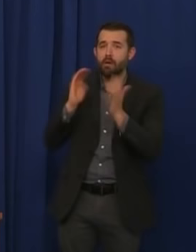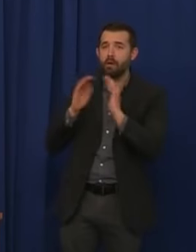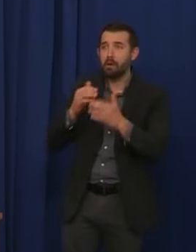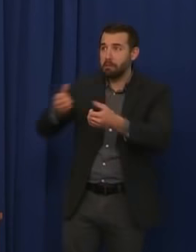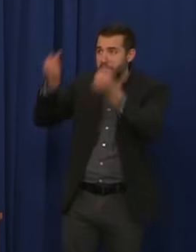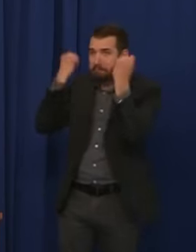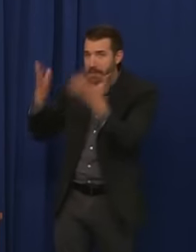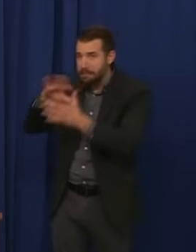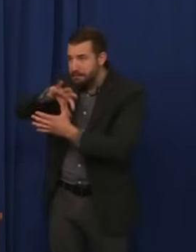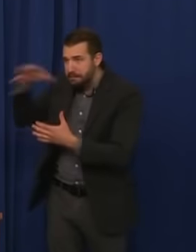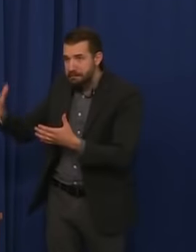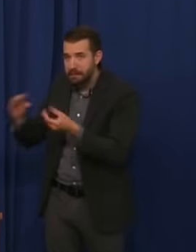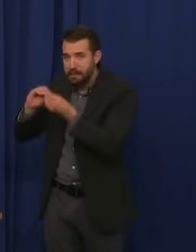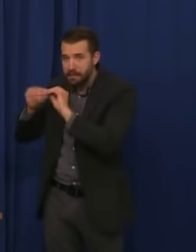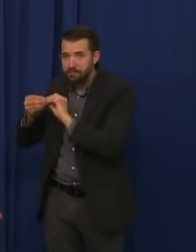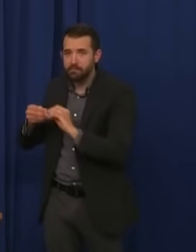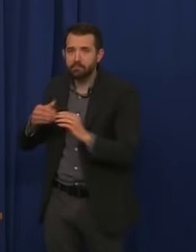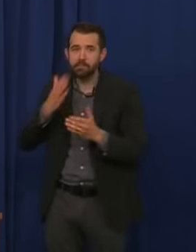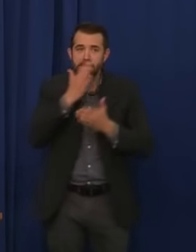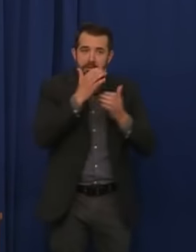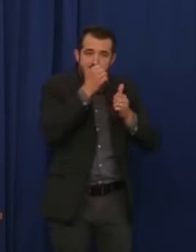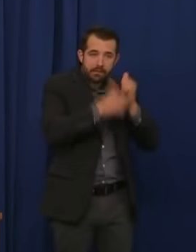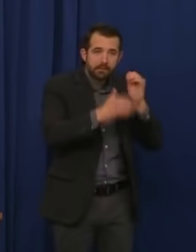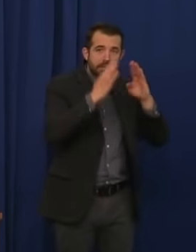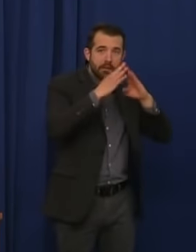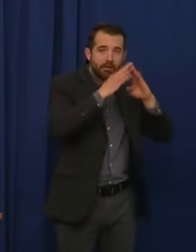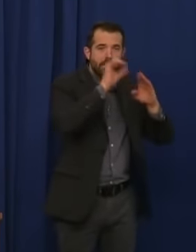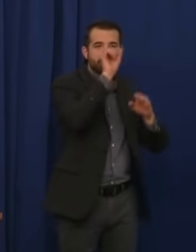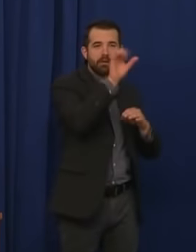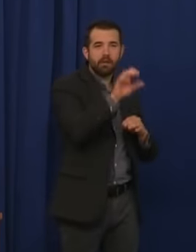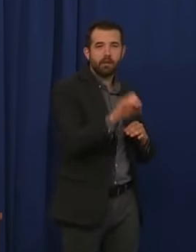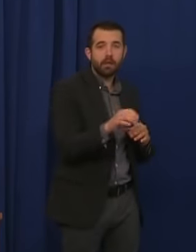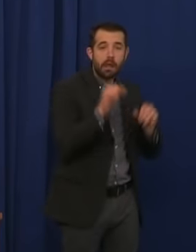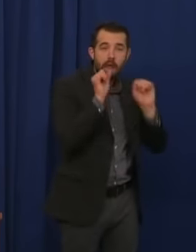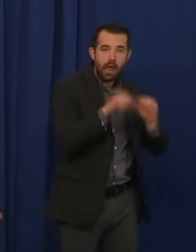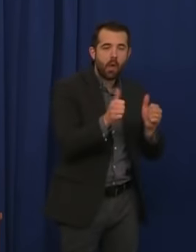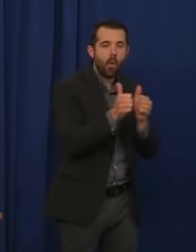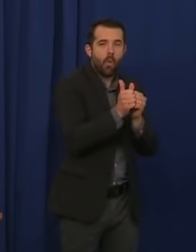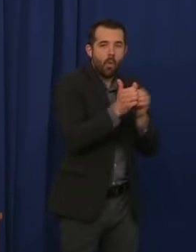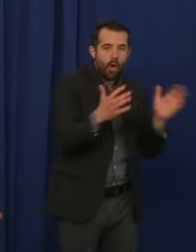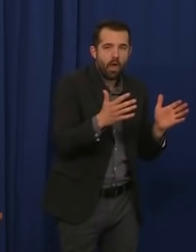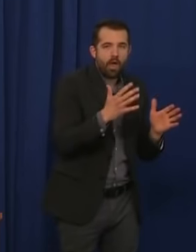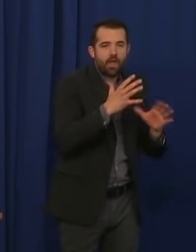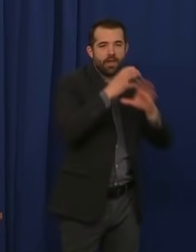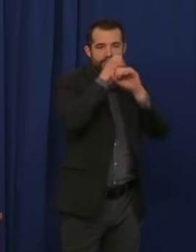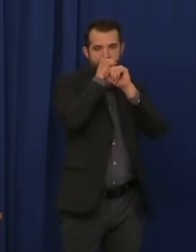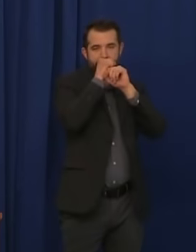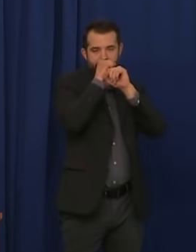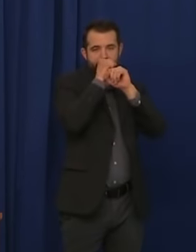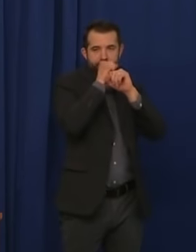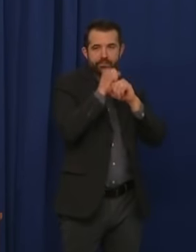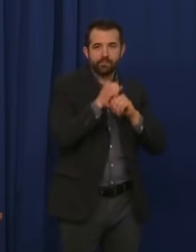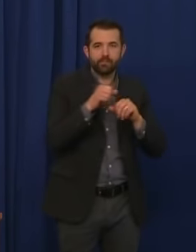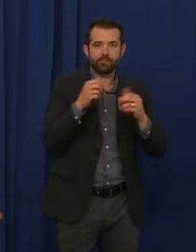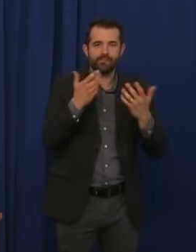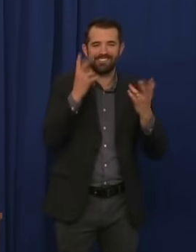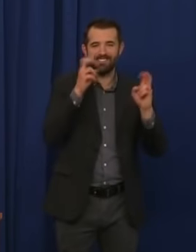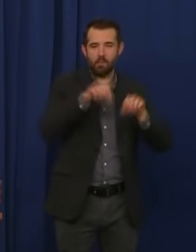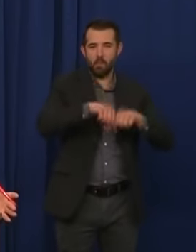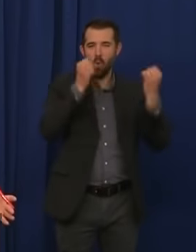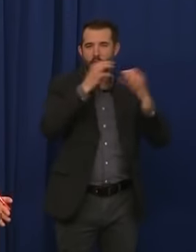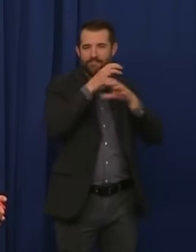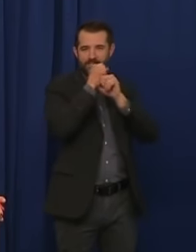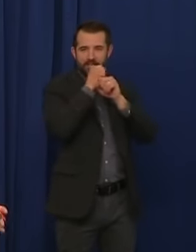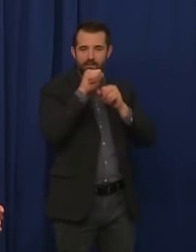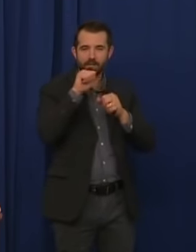enables them to release that data at a town by town level without compromising privacy. So it's not about the absolute number of cases,